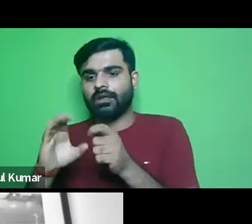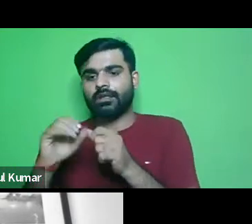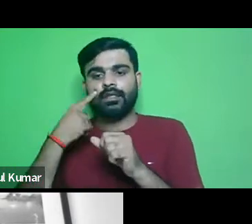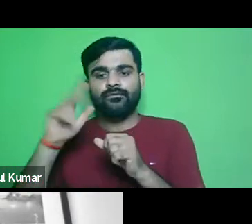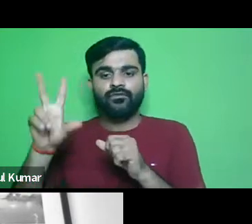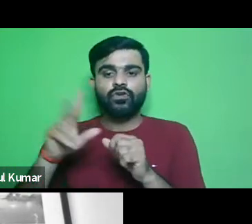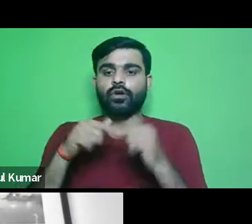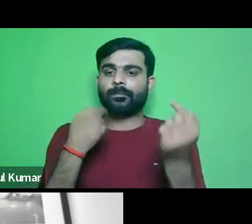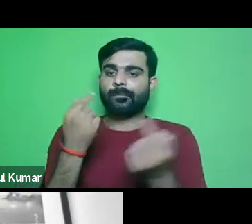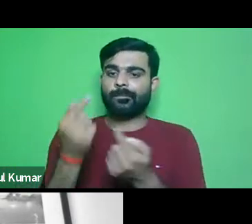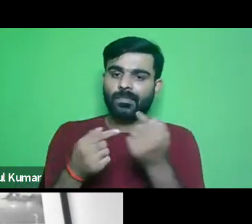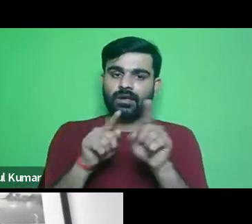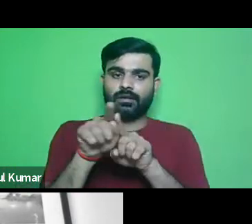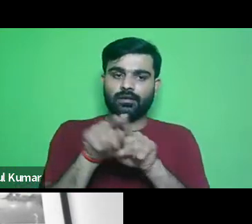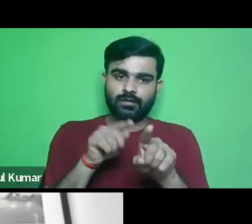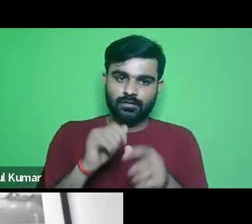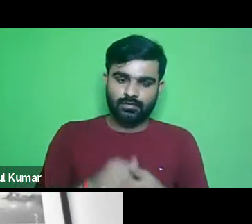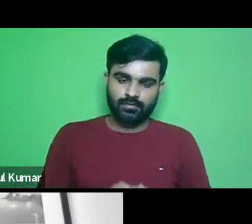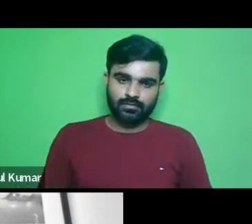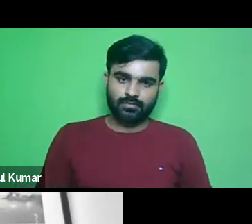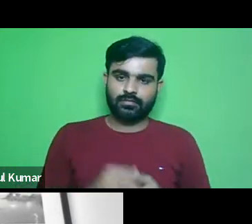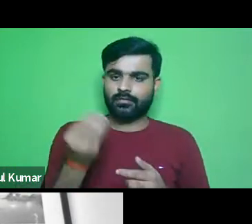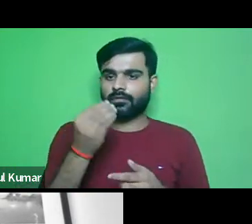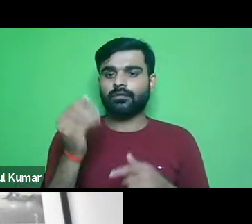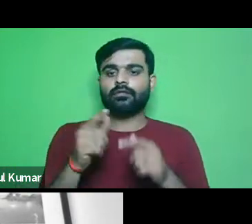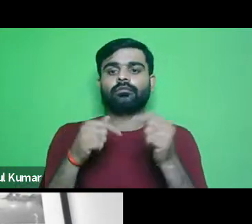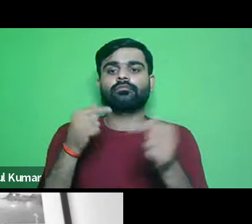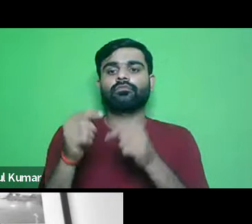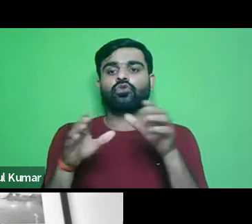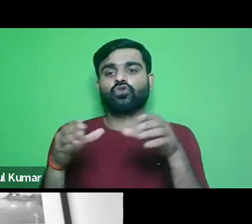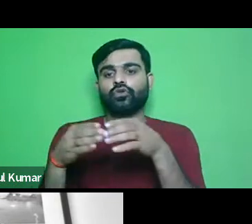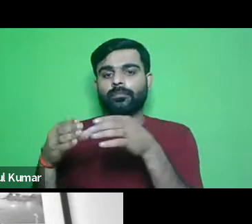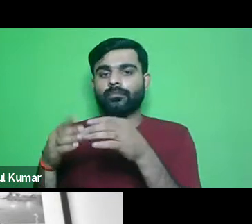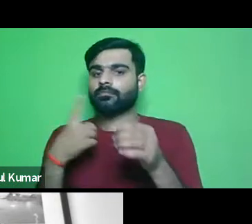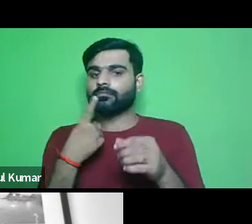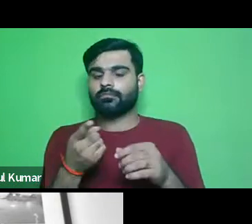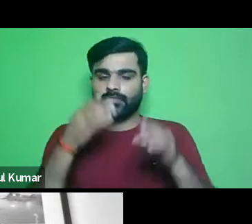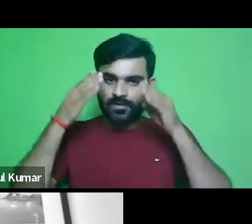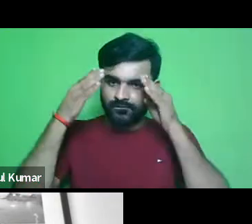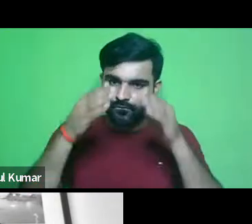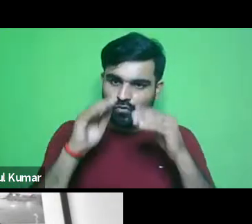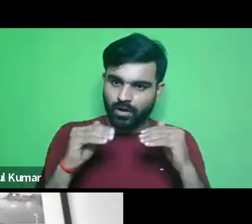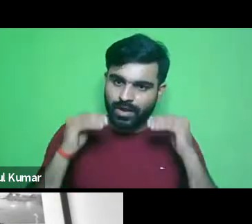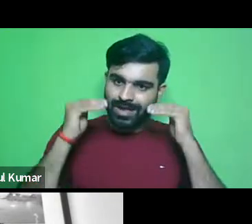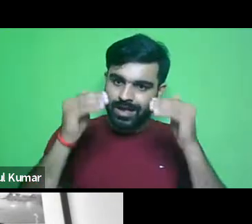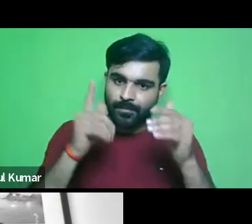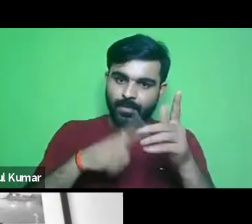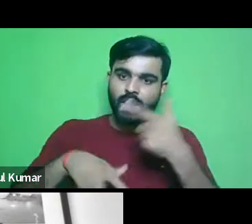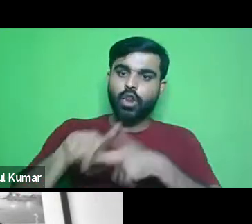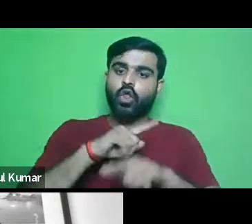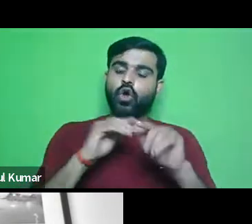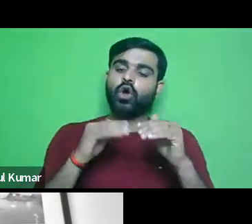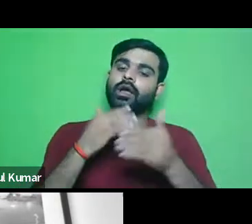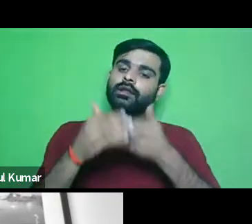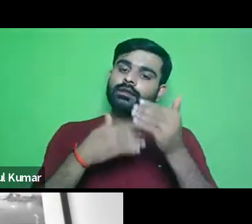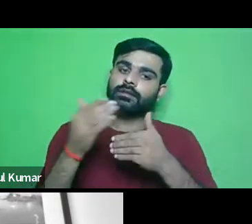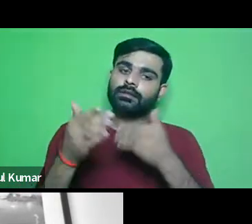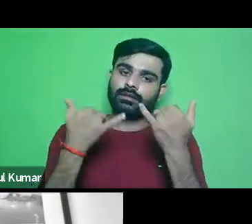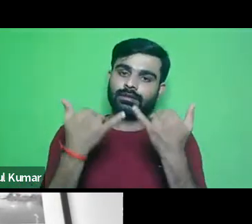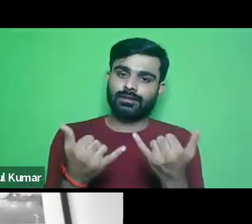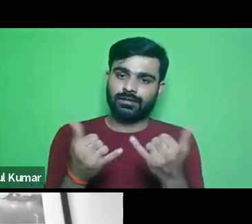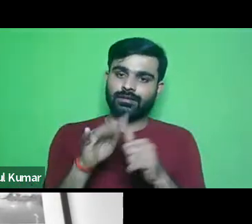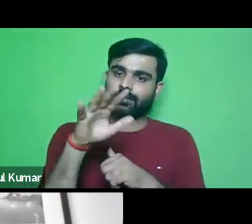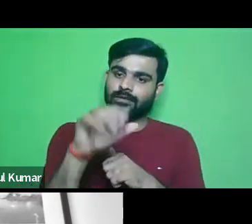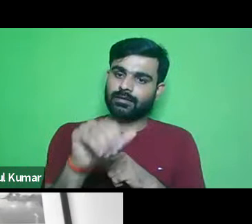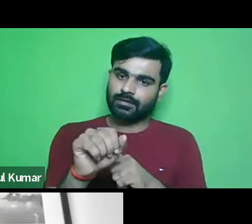political parties? For example, a couple of political parties said they will focus on hyperlocal campaigning. They now have